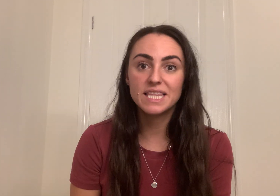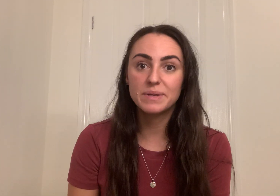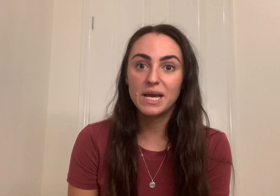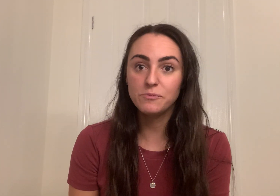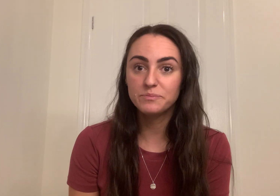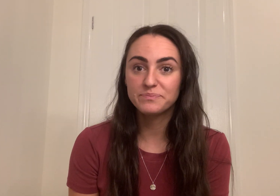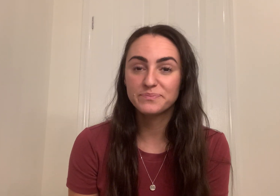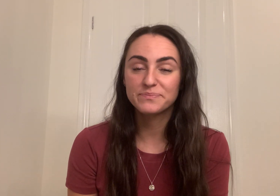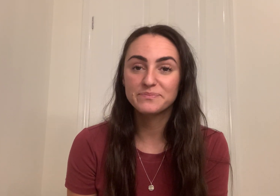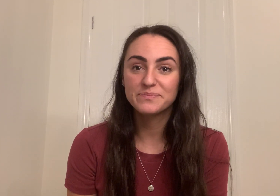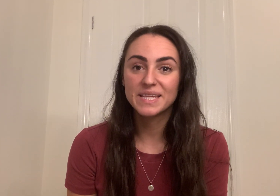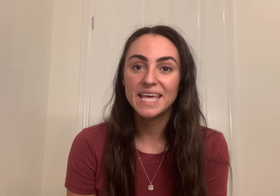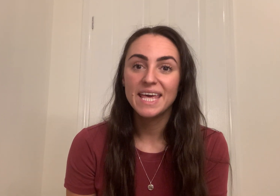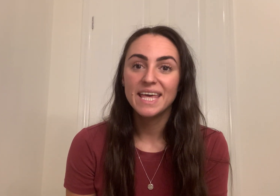now.